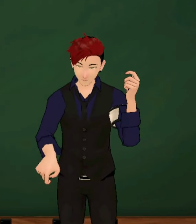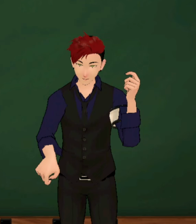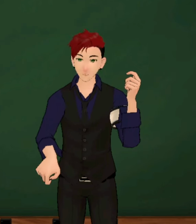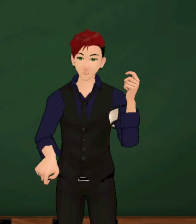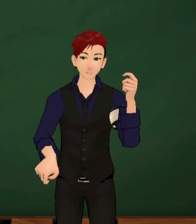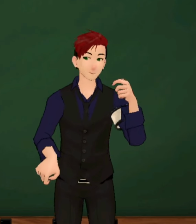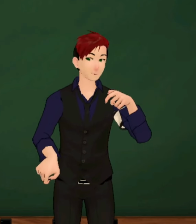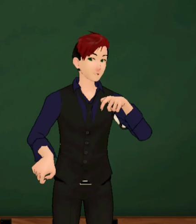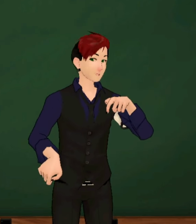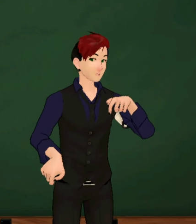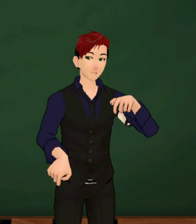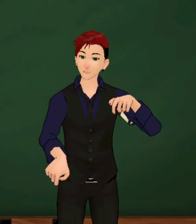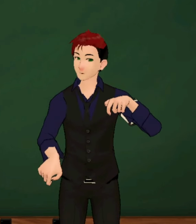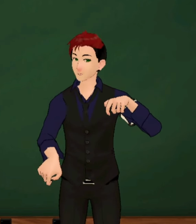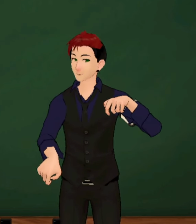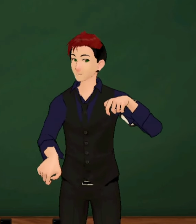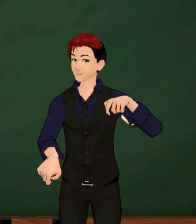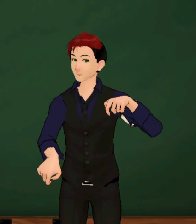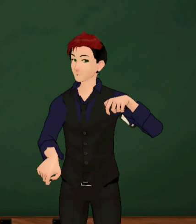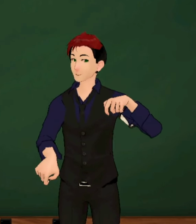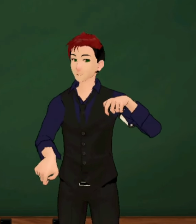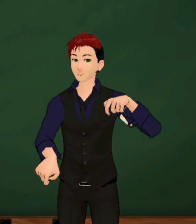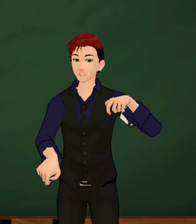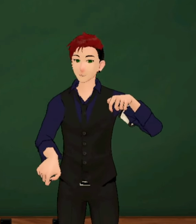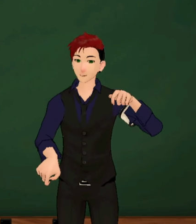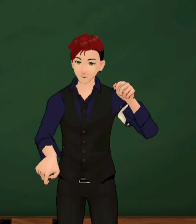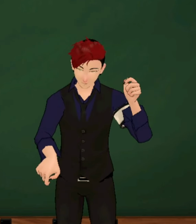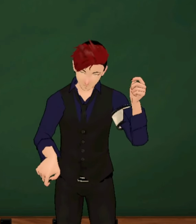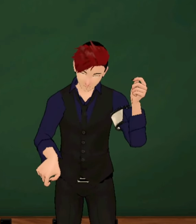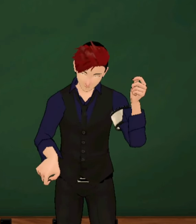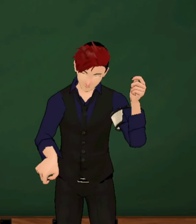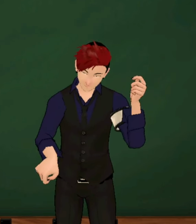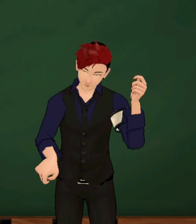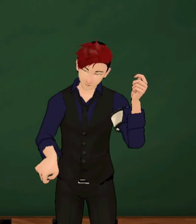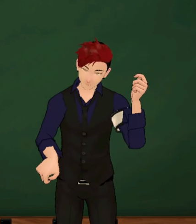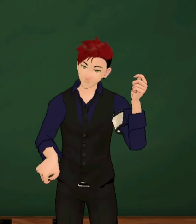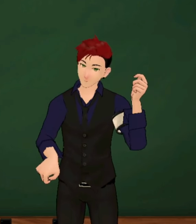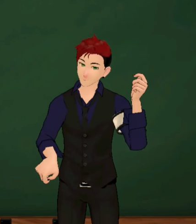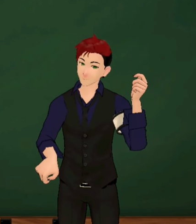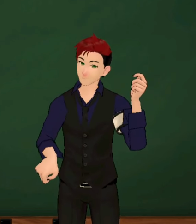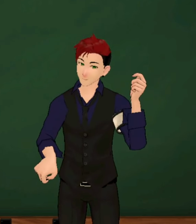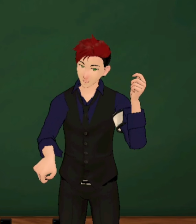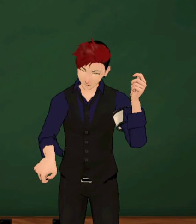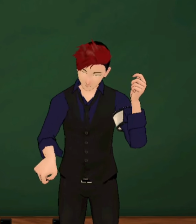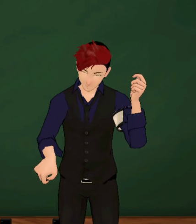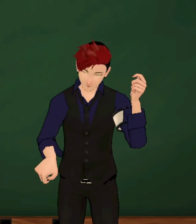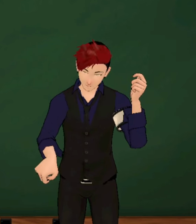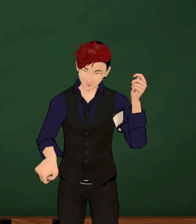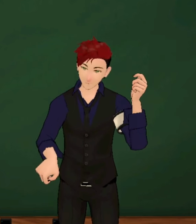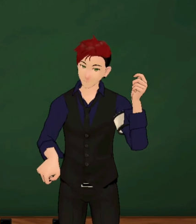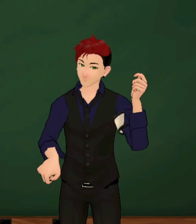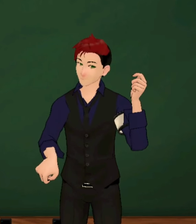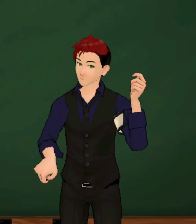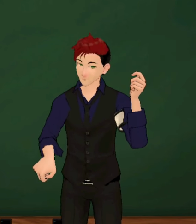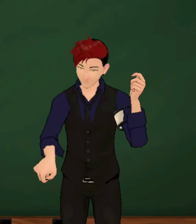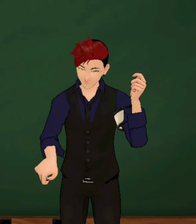see who wins. Though I'm really sure we're kind of like got. Yeah, I bet it's gonna be This us. Let's see, let's see. It's so Here us. we Look go. at us. We're getting all the Yo,